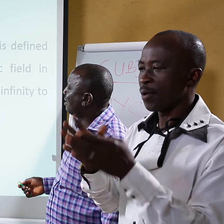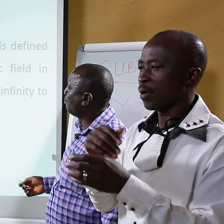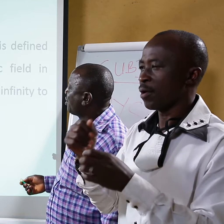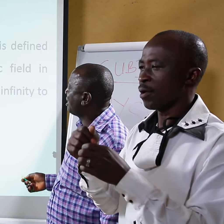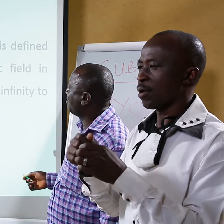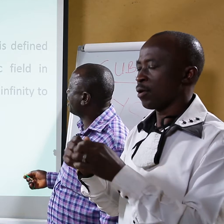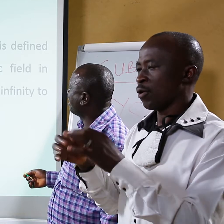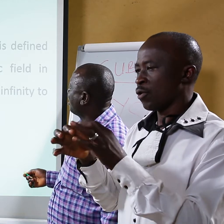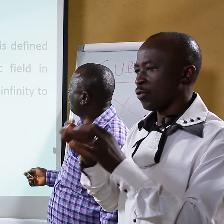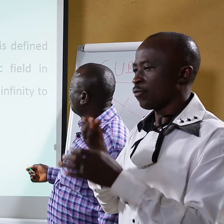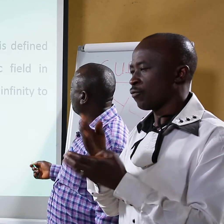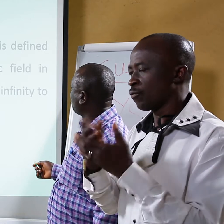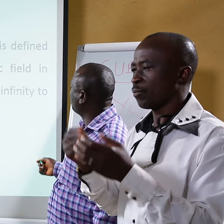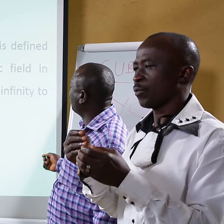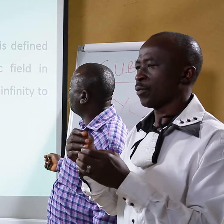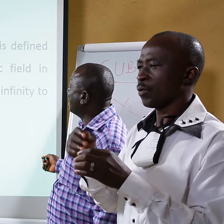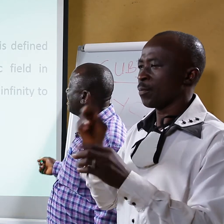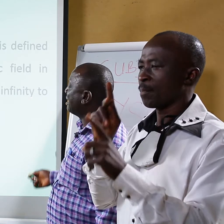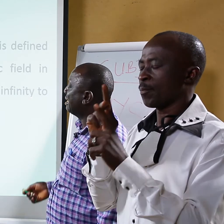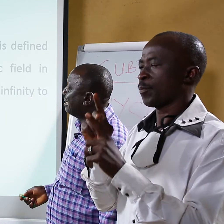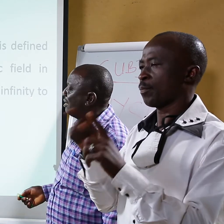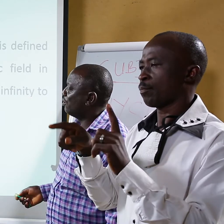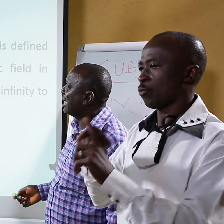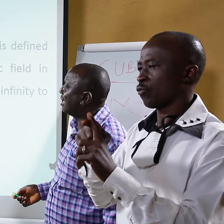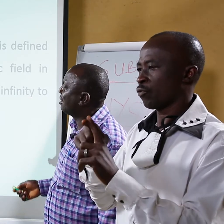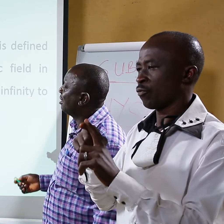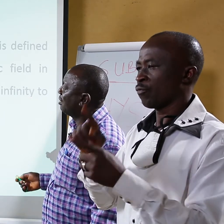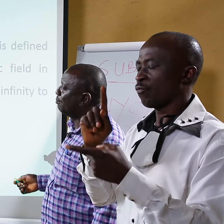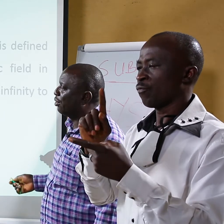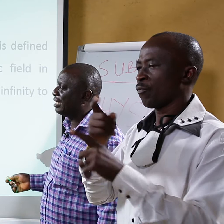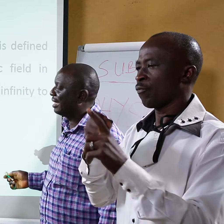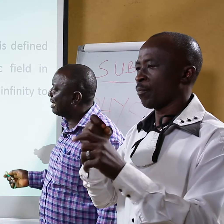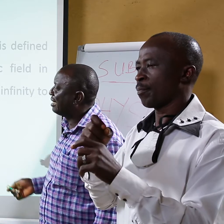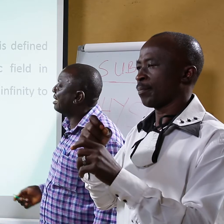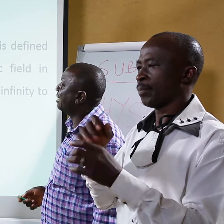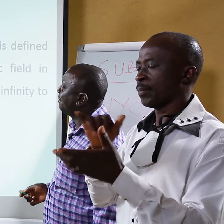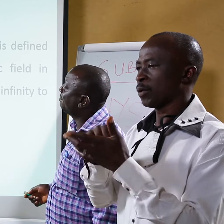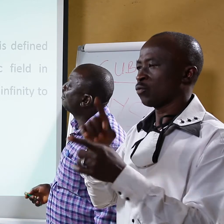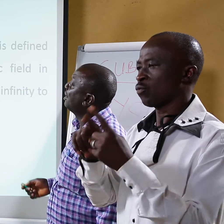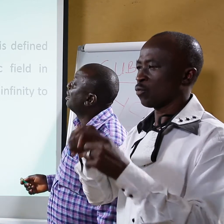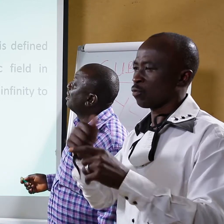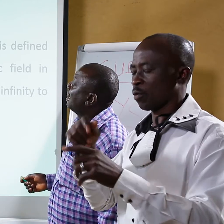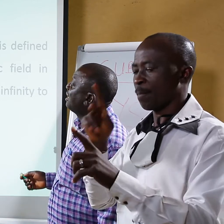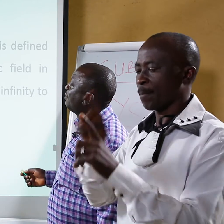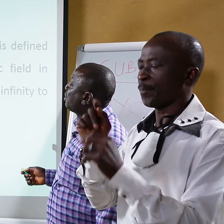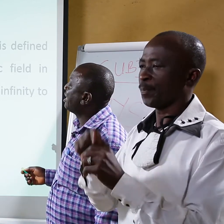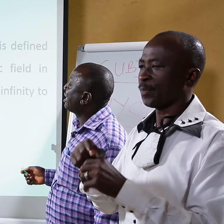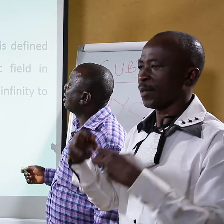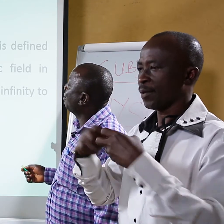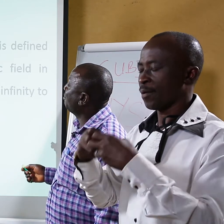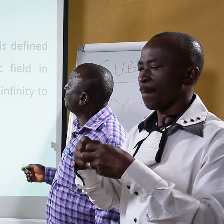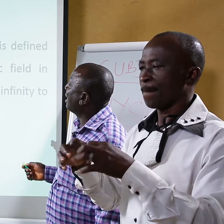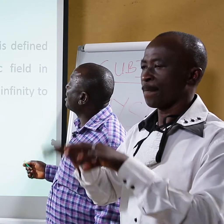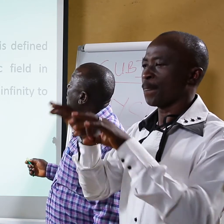unit positive charge from infinity to that point. I take it again. Electric